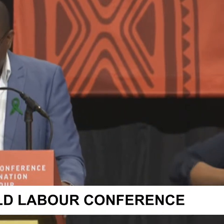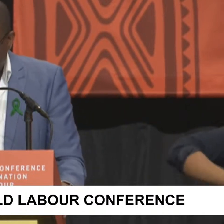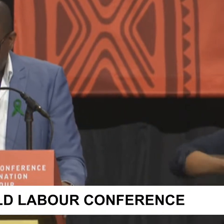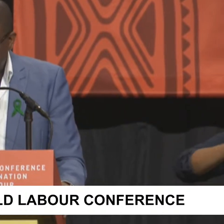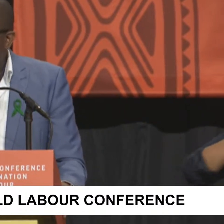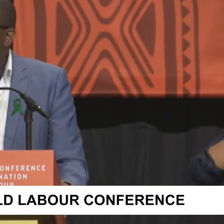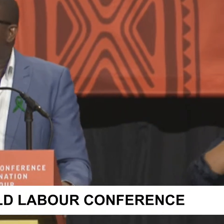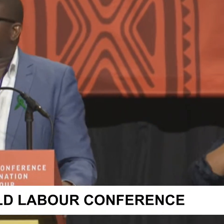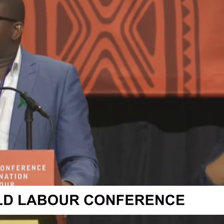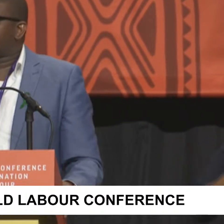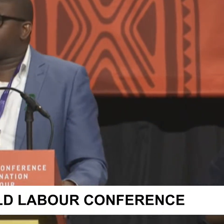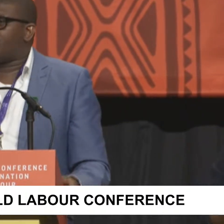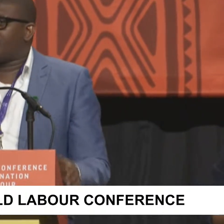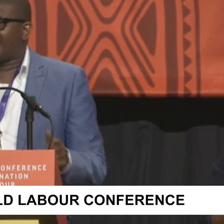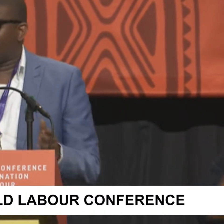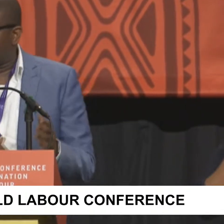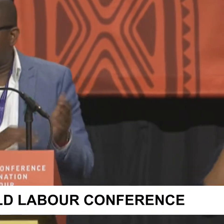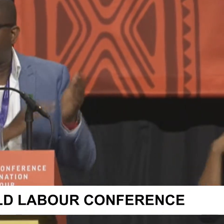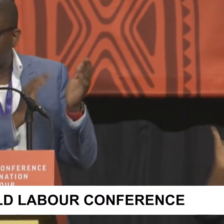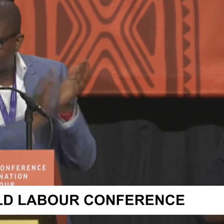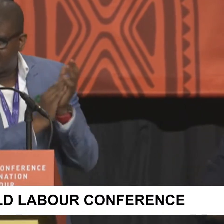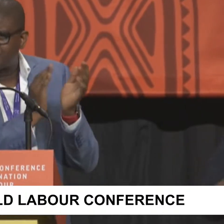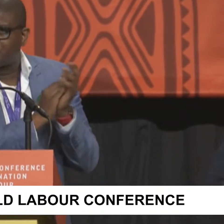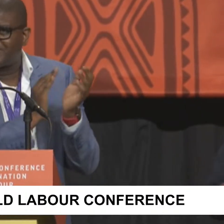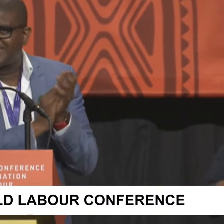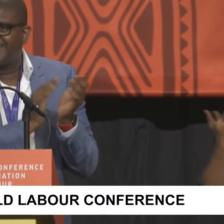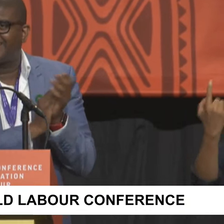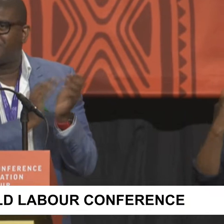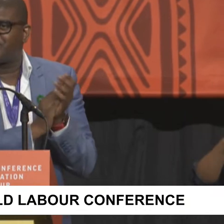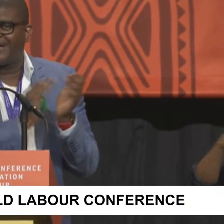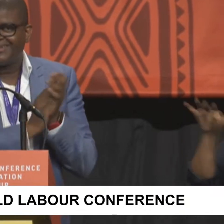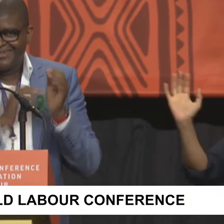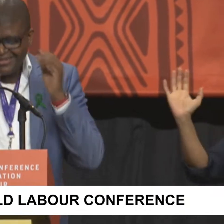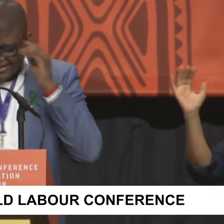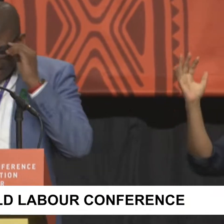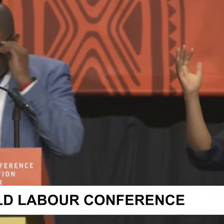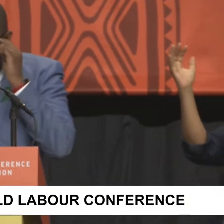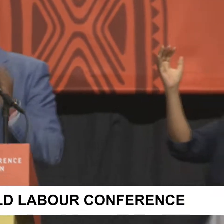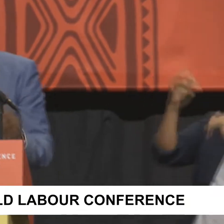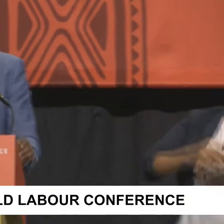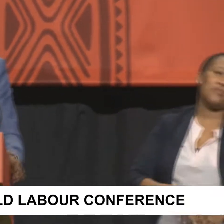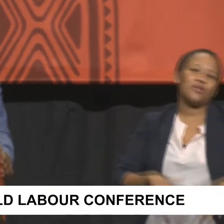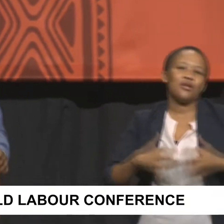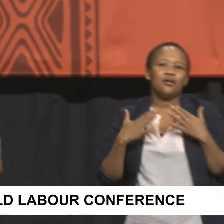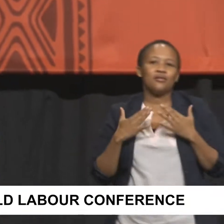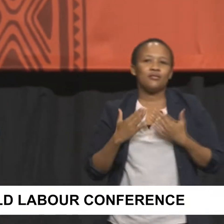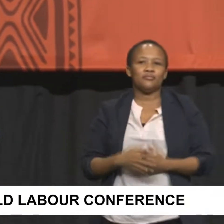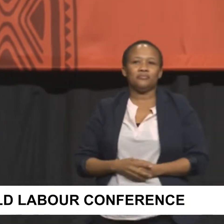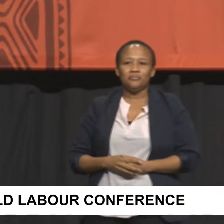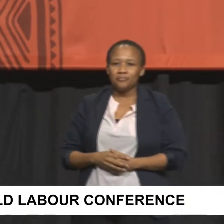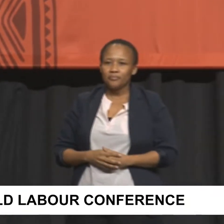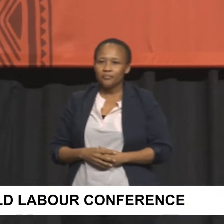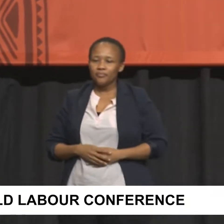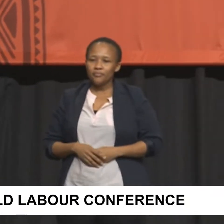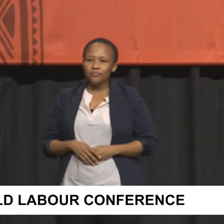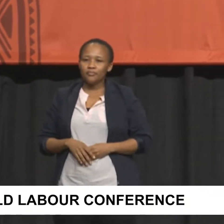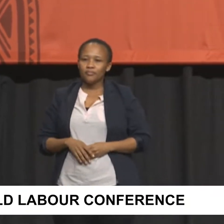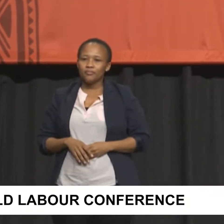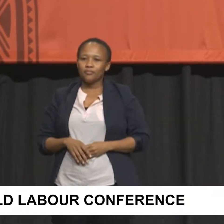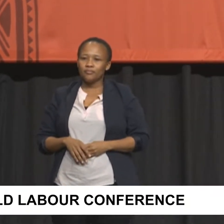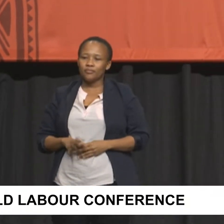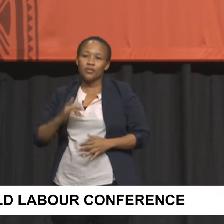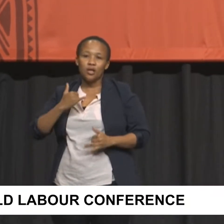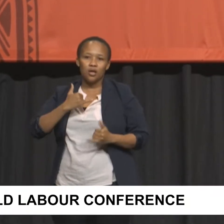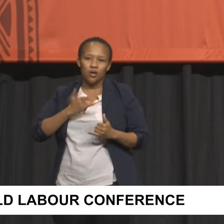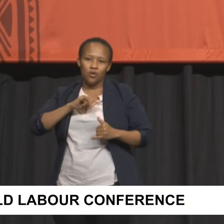Thank you very much. Can we also give those who are online a hand just to appreciate them as well and make them feel part of this morning session, of